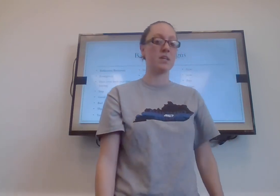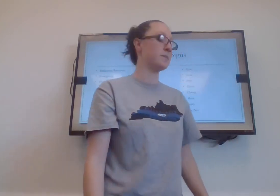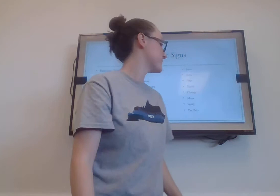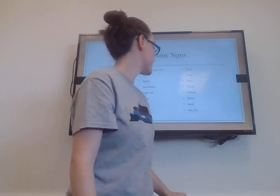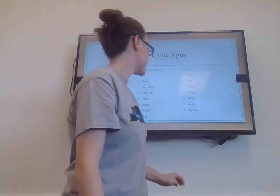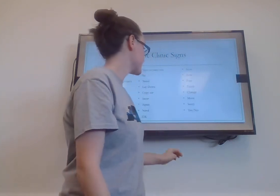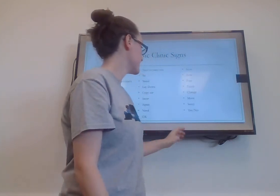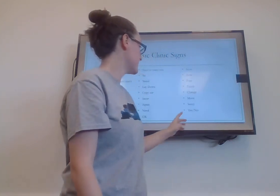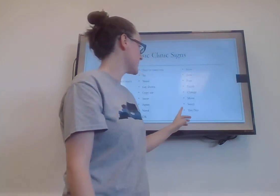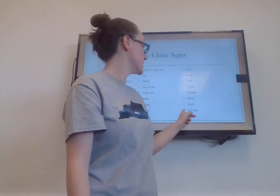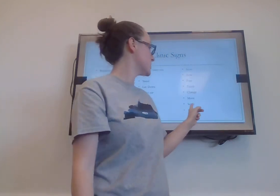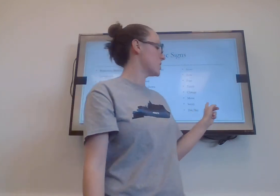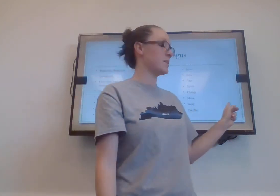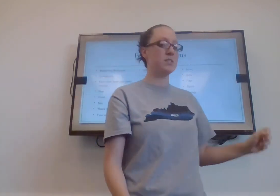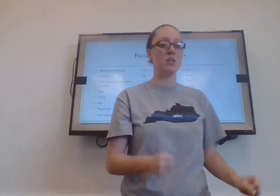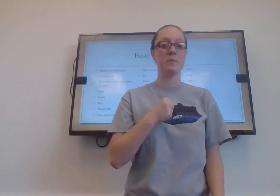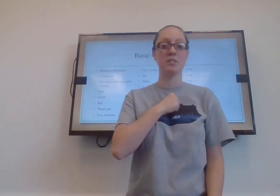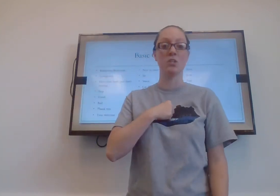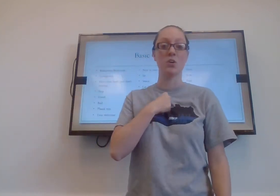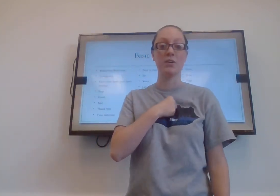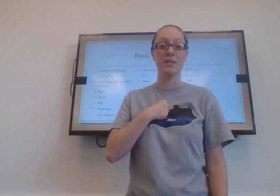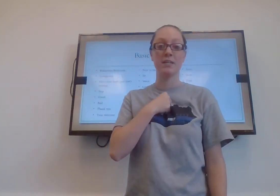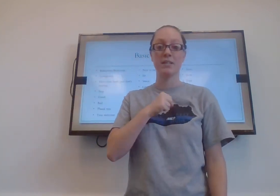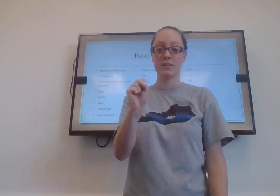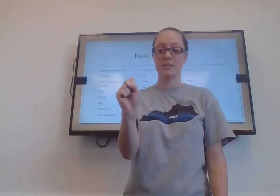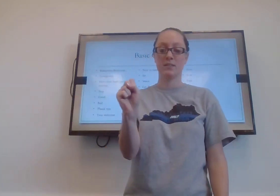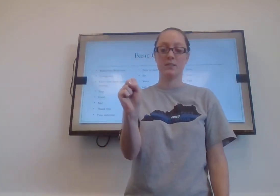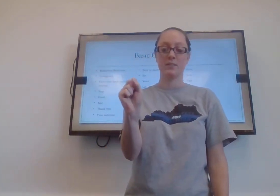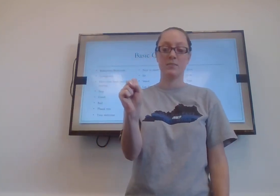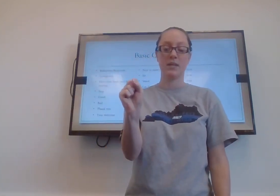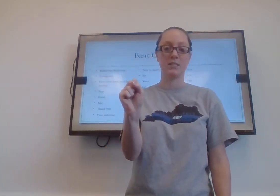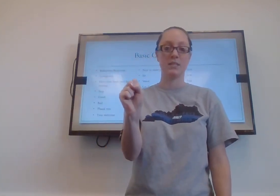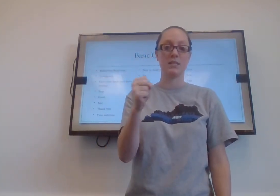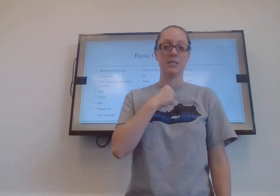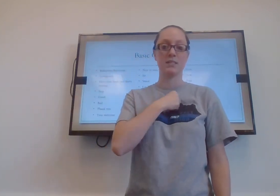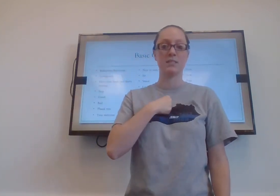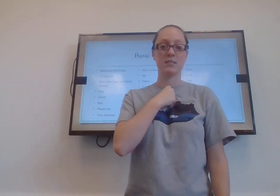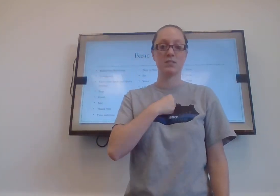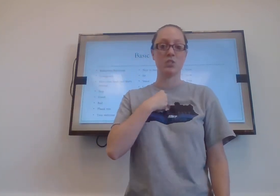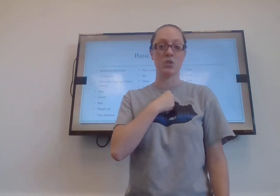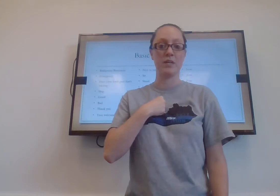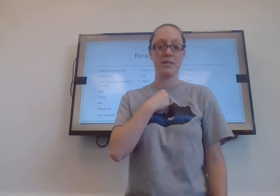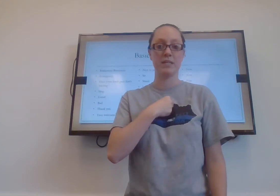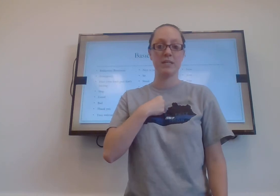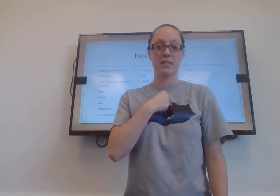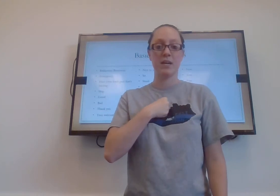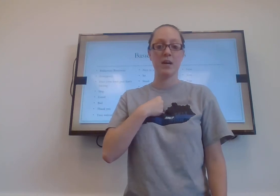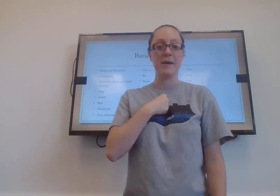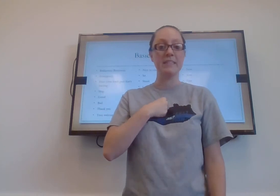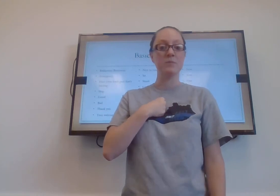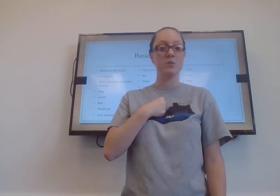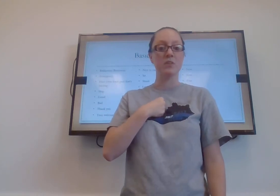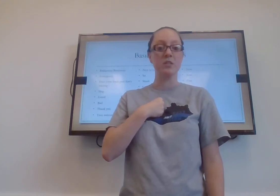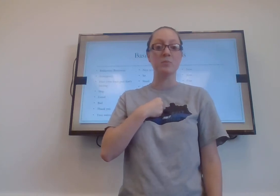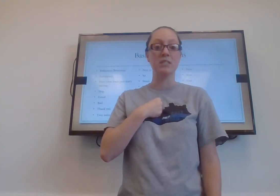Okay. Sorry, we talked about sorry. Hands like this. Sorry. I didn't put on here